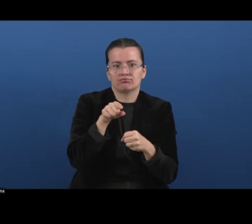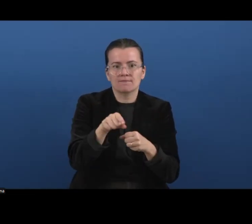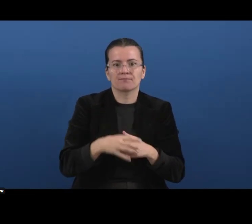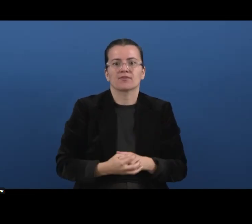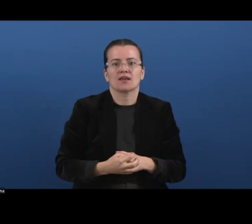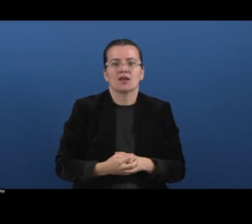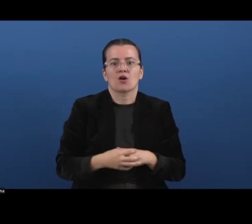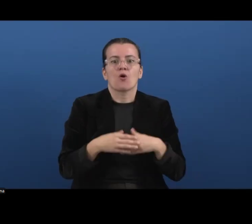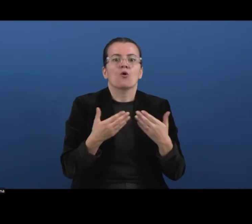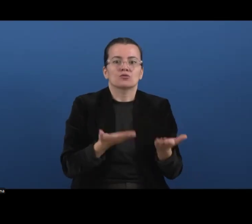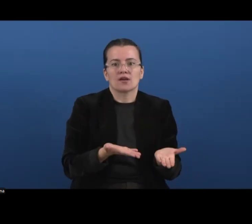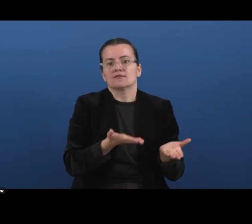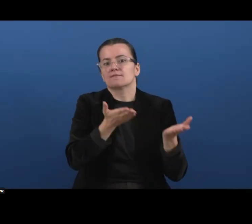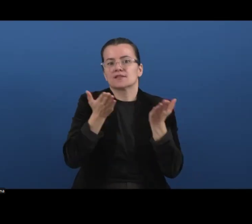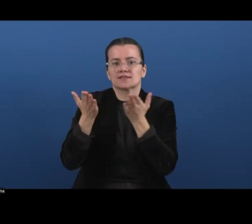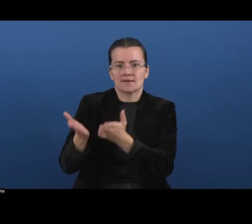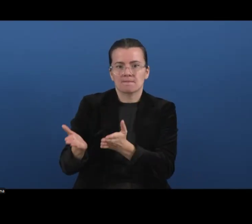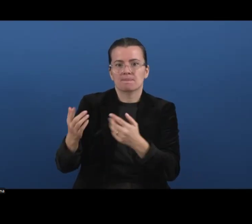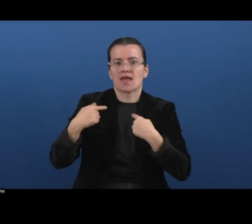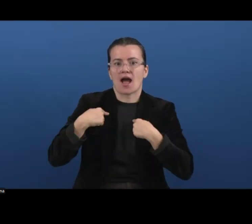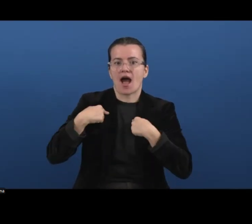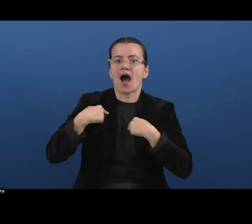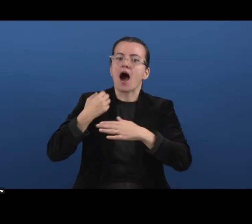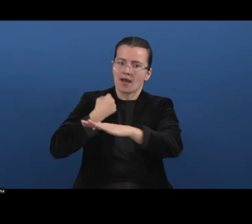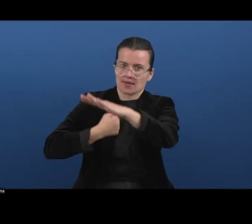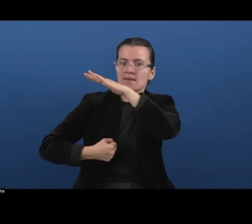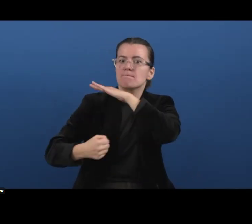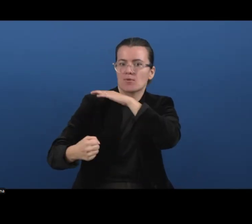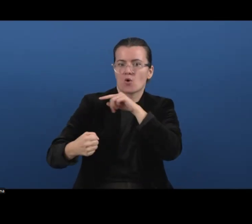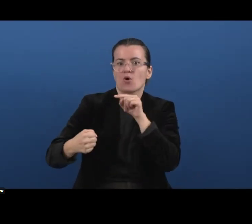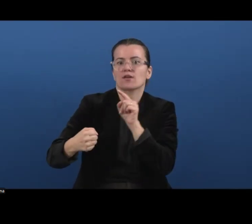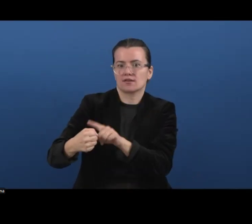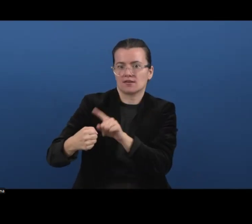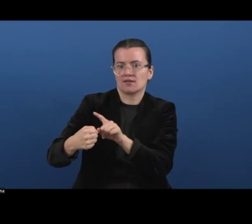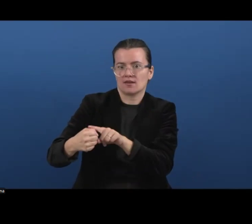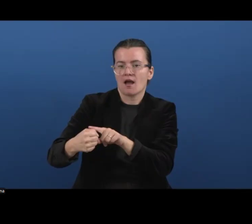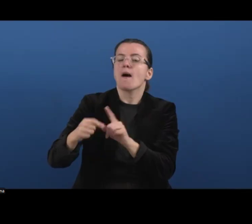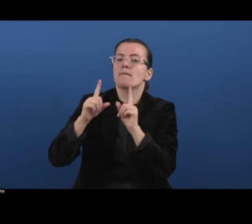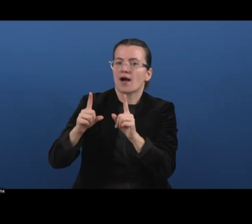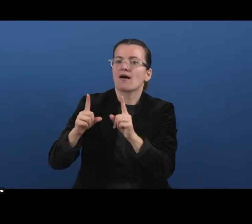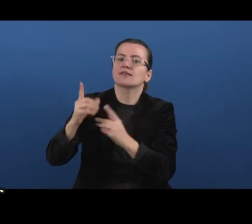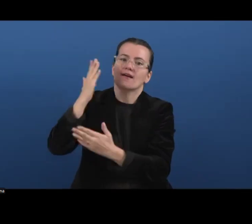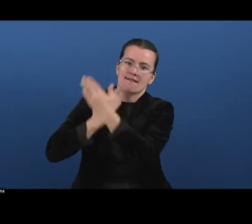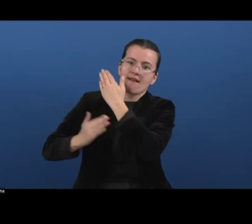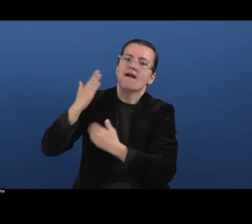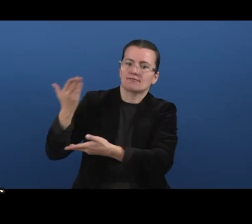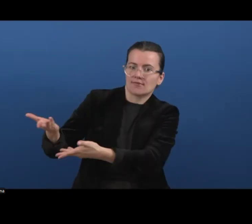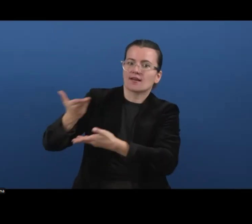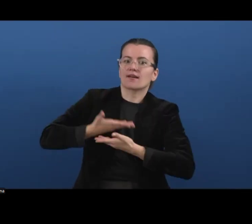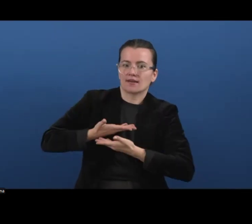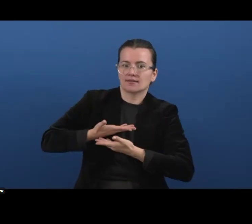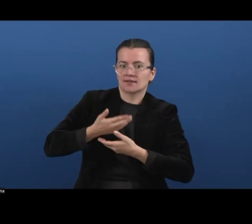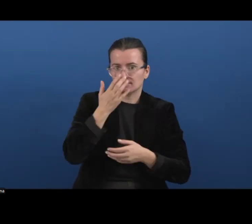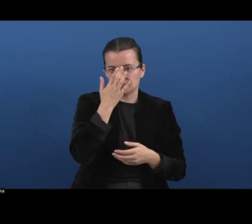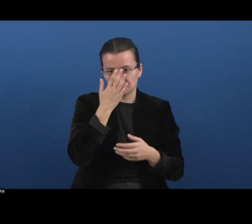So I'm an employee and at the same time I receive care. And the next one is I receive care and I